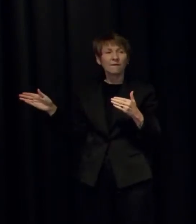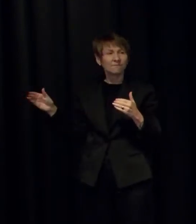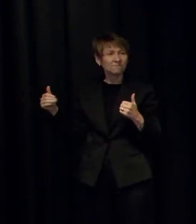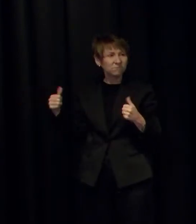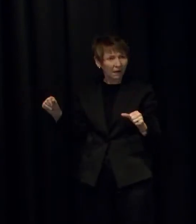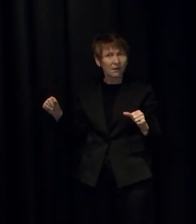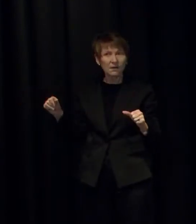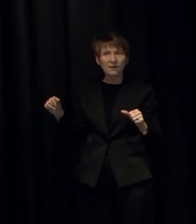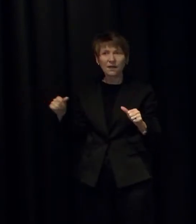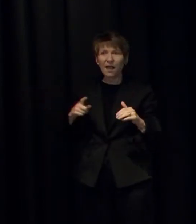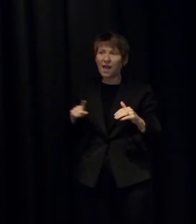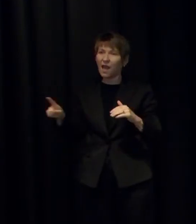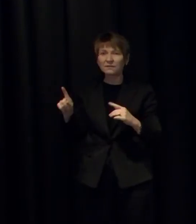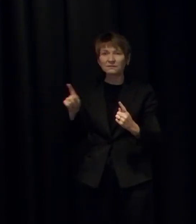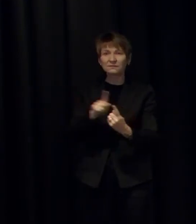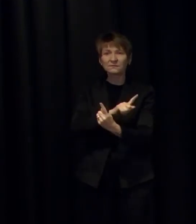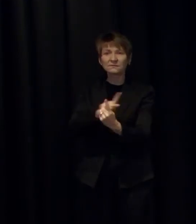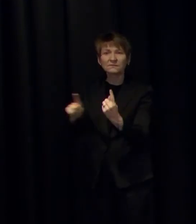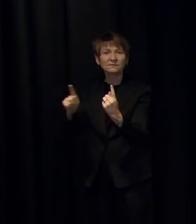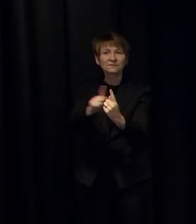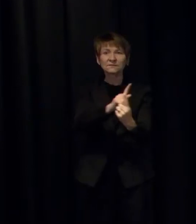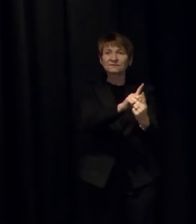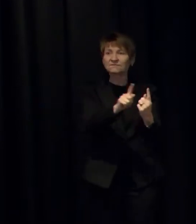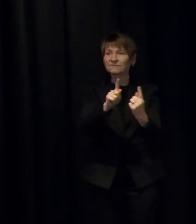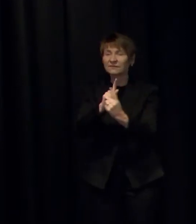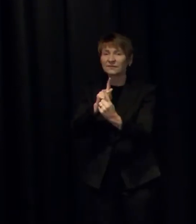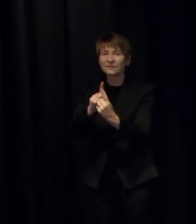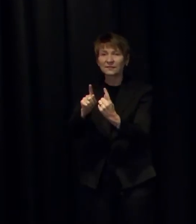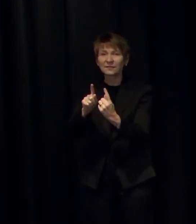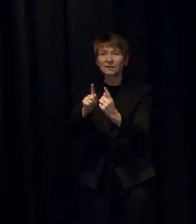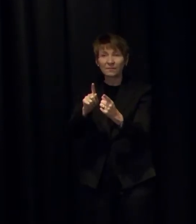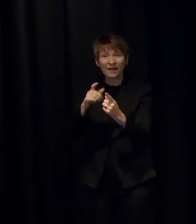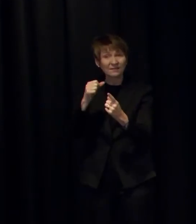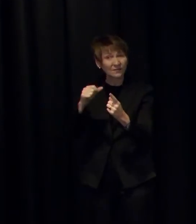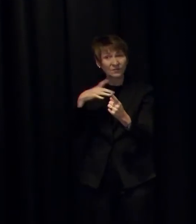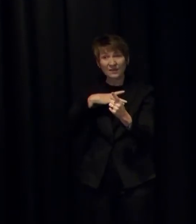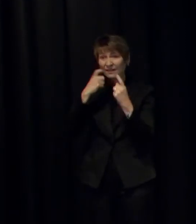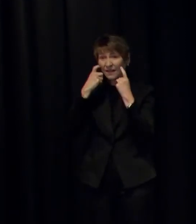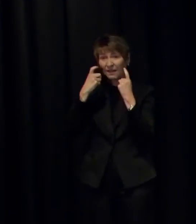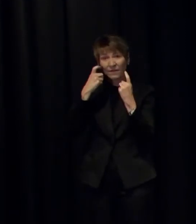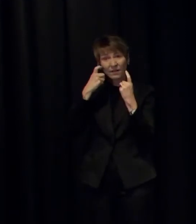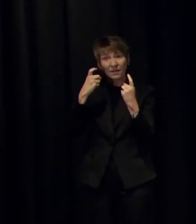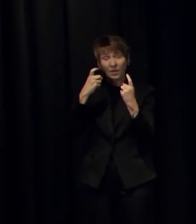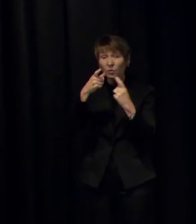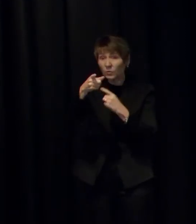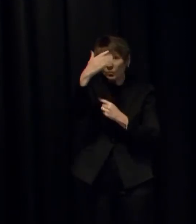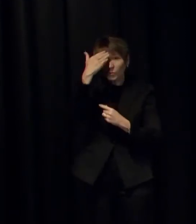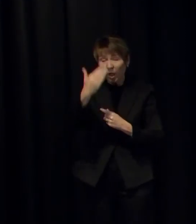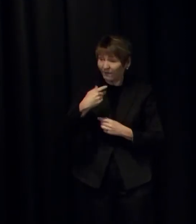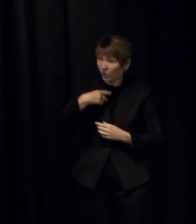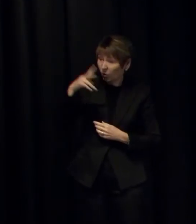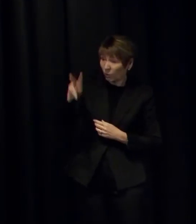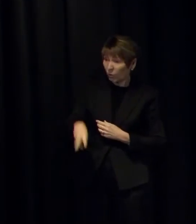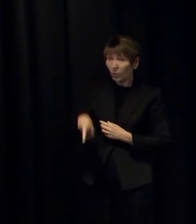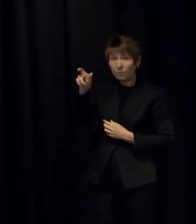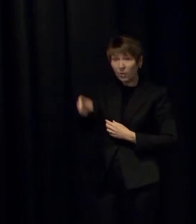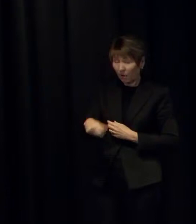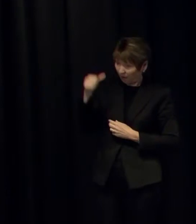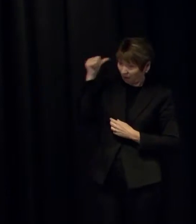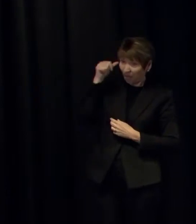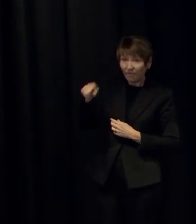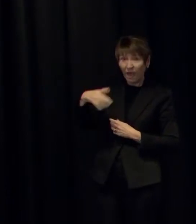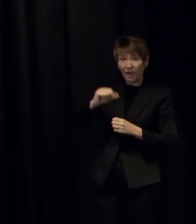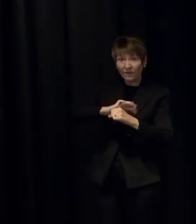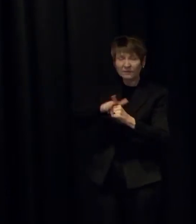asymptomatic illness, and you won't know that the person that you're standing next to has COVID-19. So we really have to